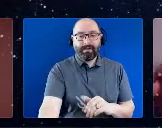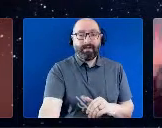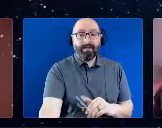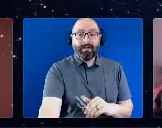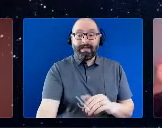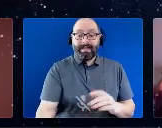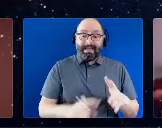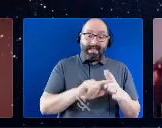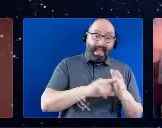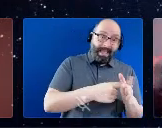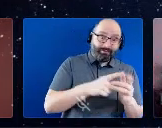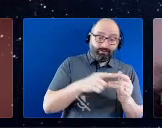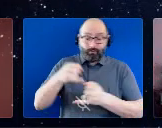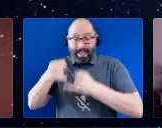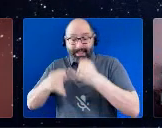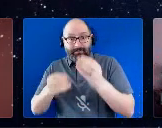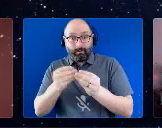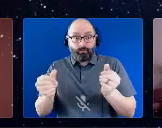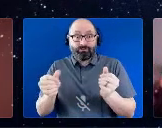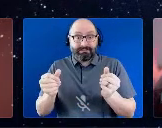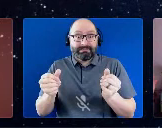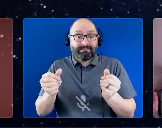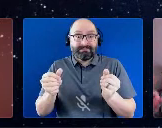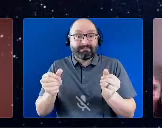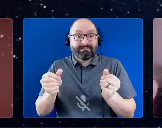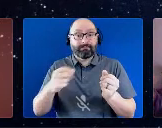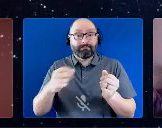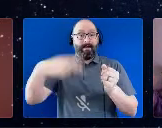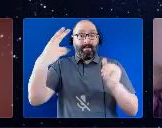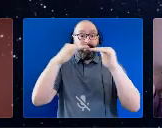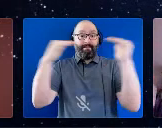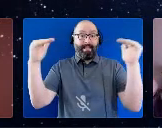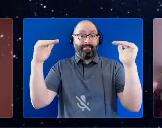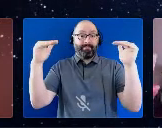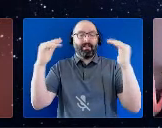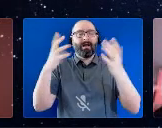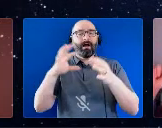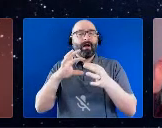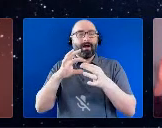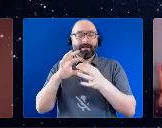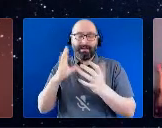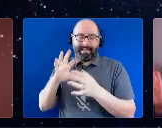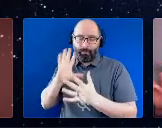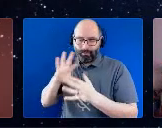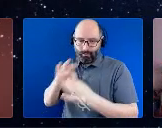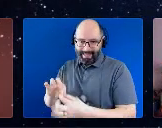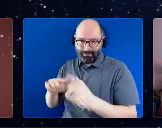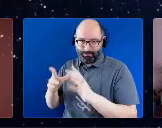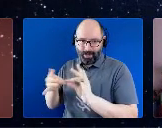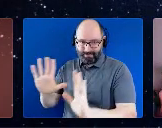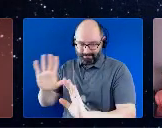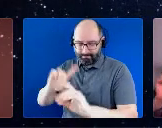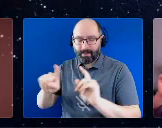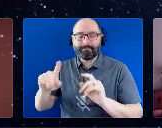end-to-end, like having an end-to-end solution at the high level. This relates to break it down, trust me. But I am jumping the